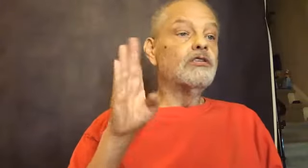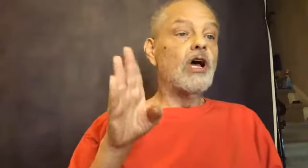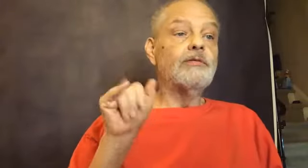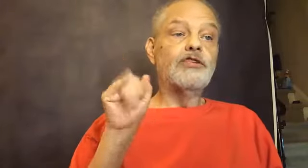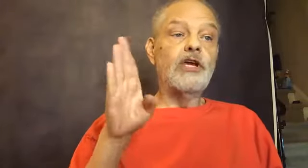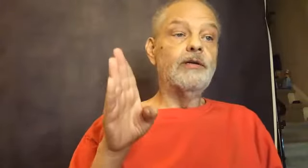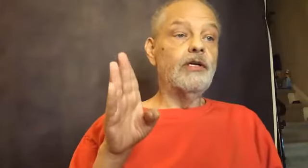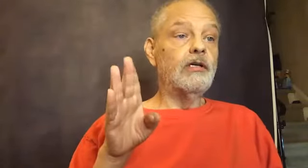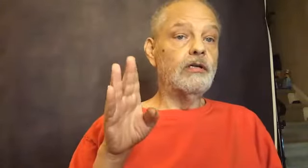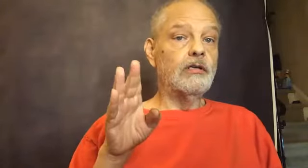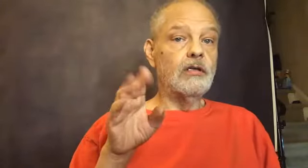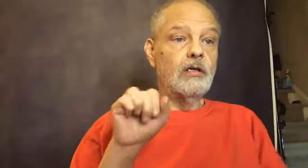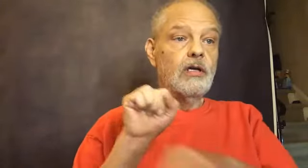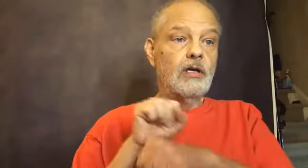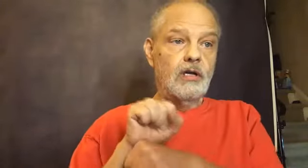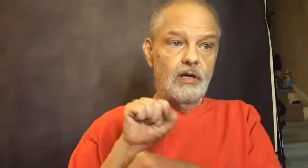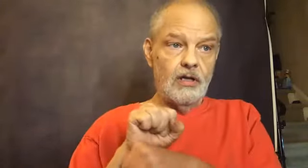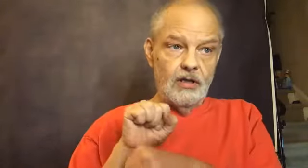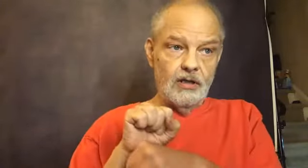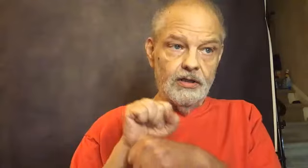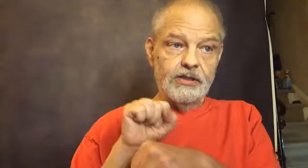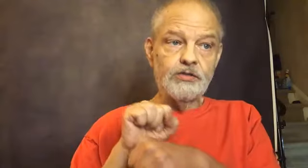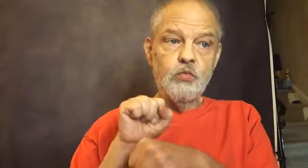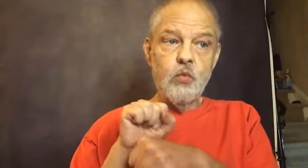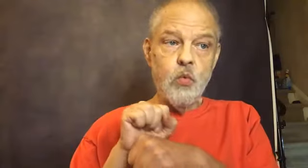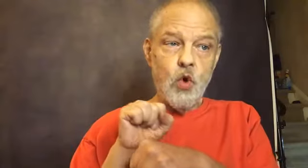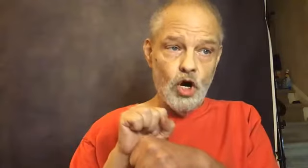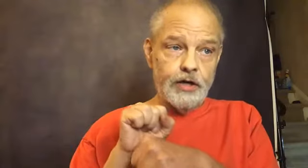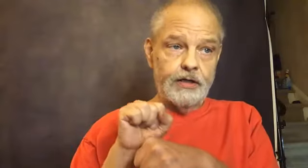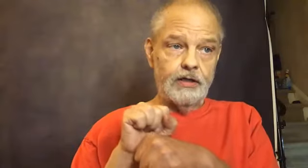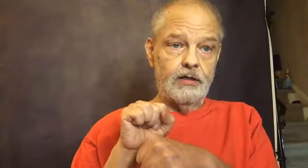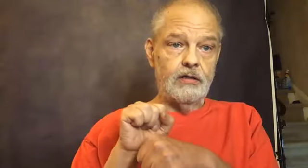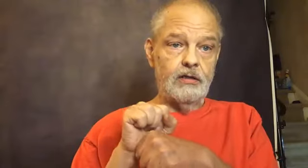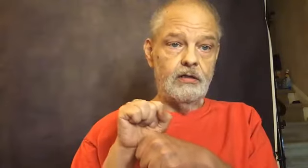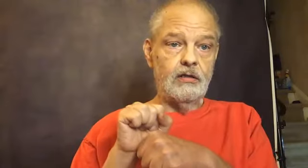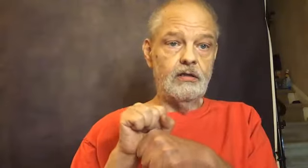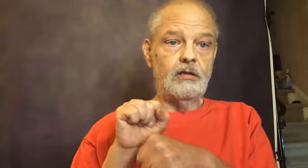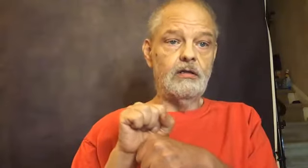Job is JB. This is work.